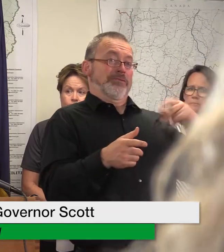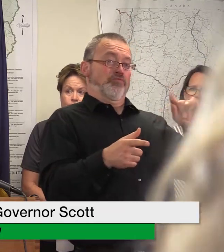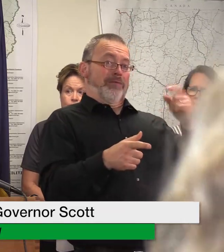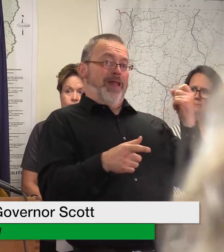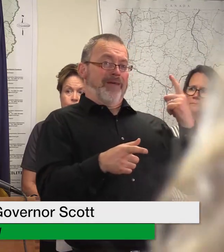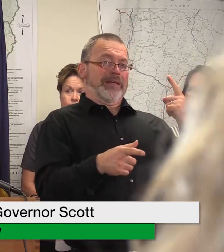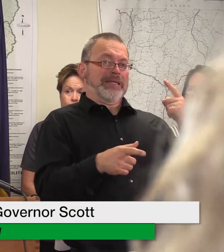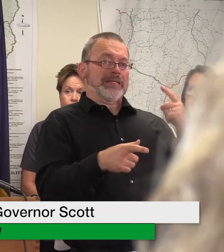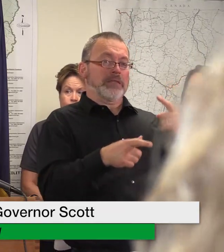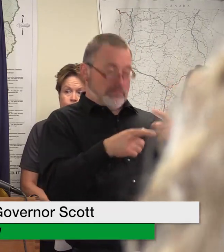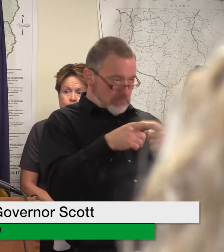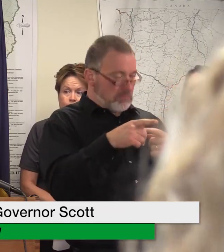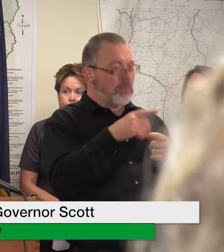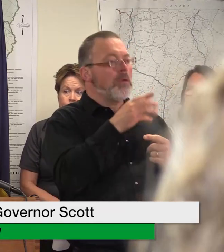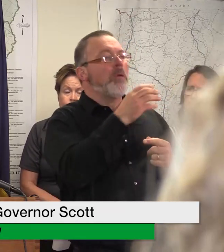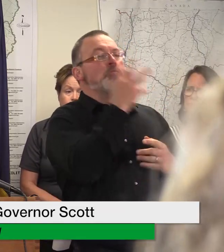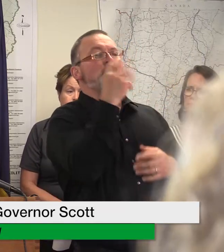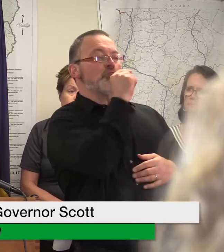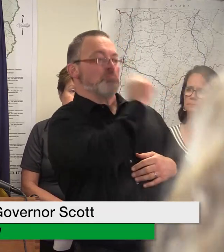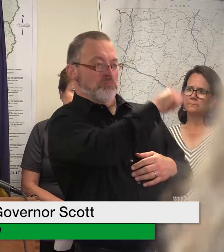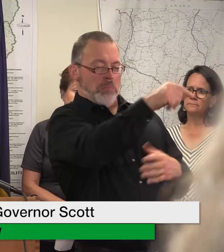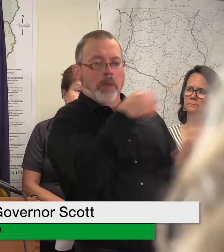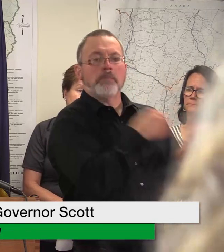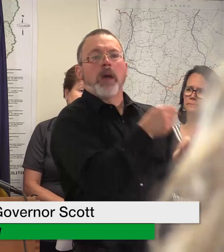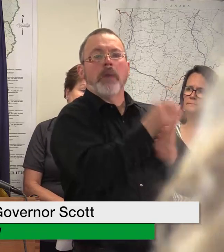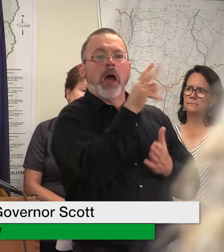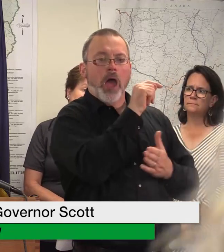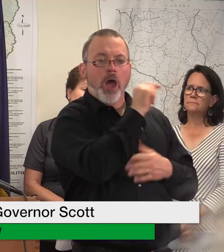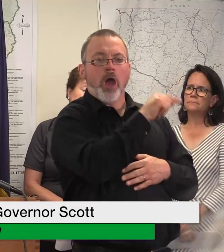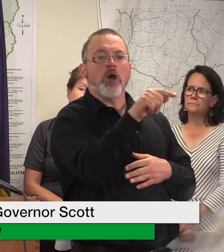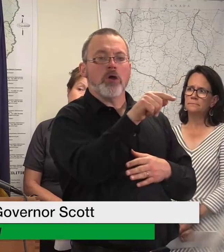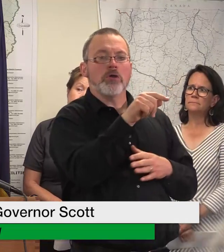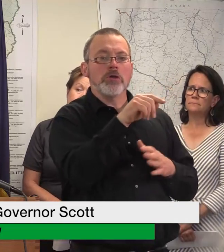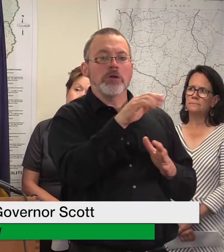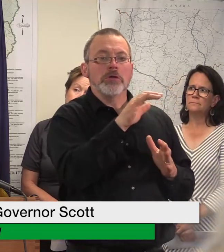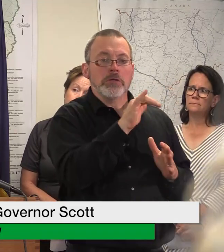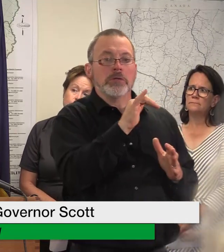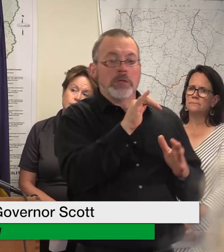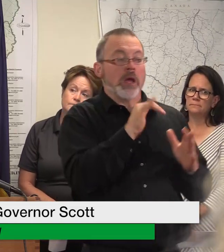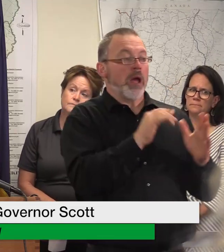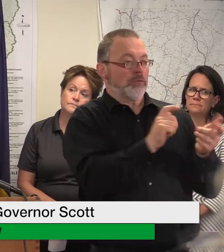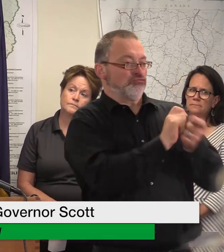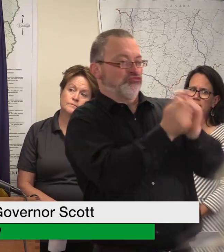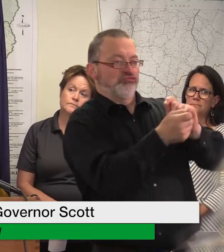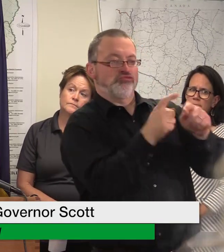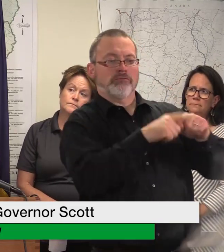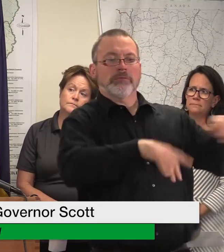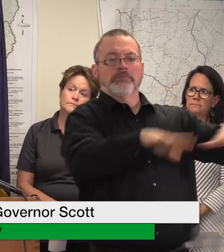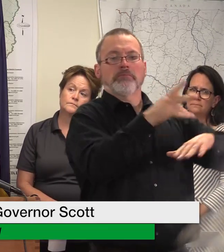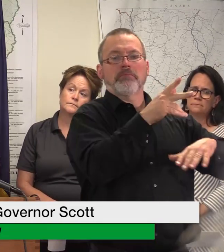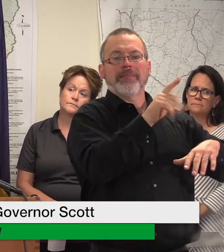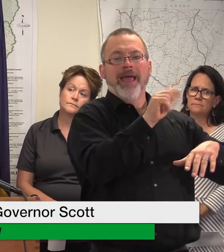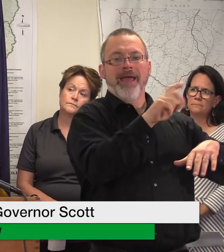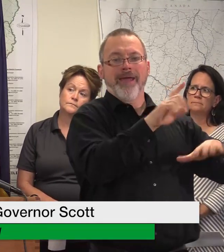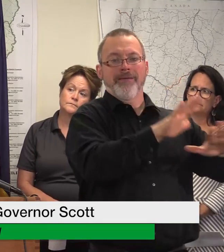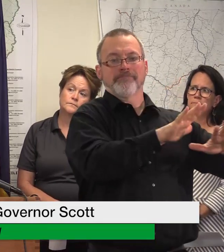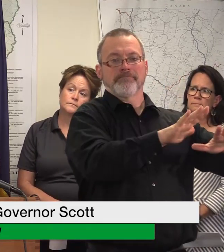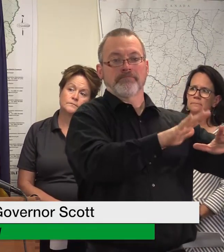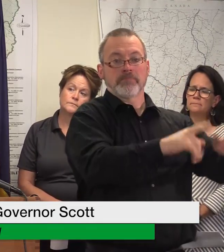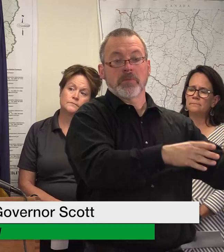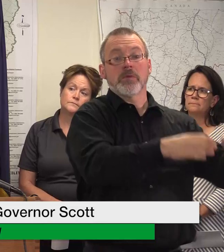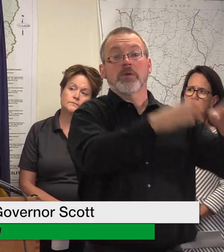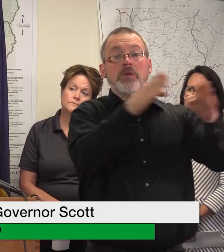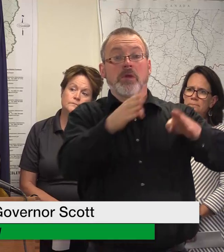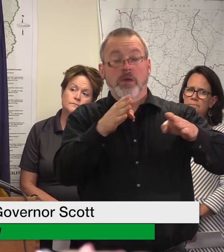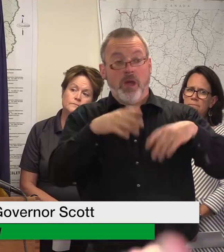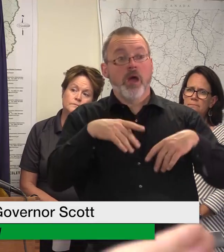out, no longer, it's parkland, and there were several that raised their lots and did mitigation measures. And